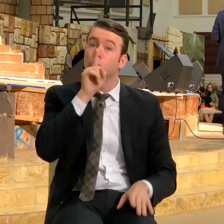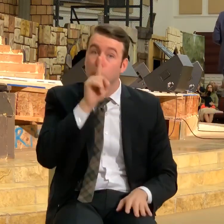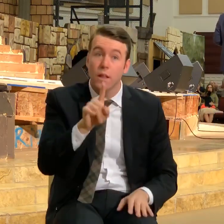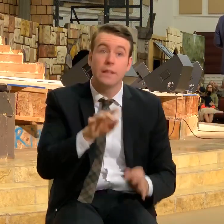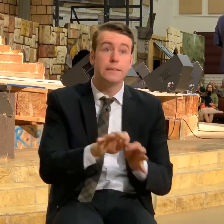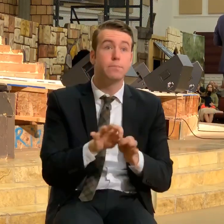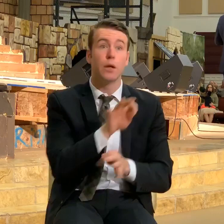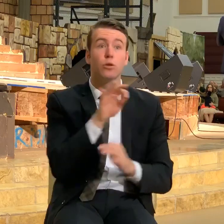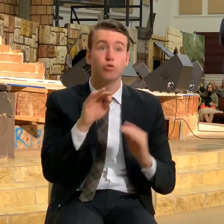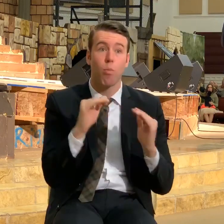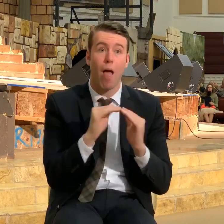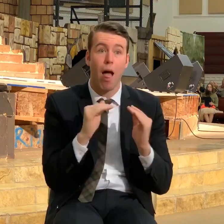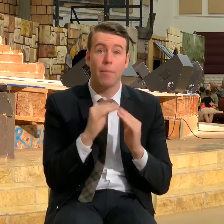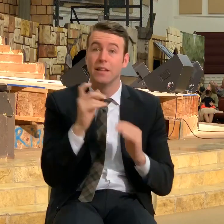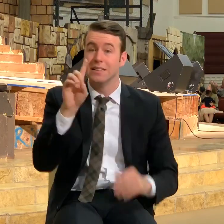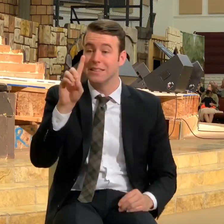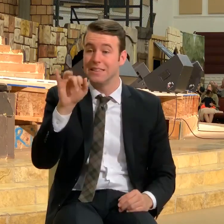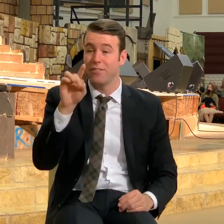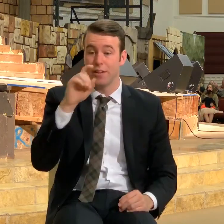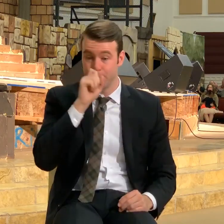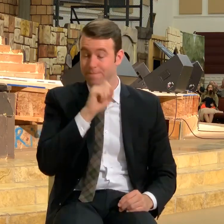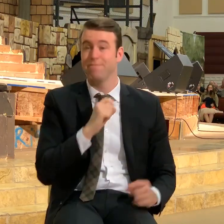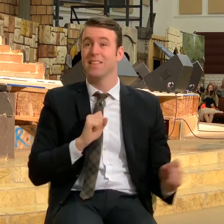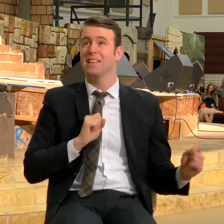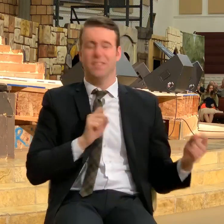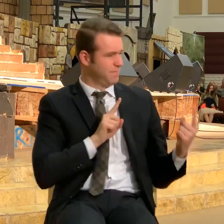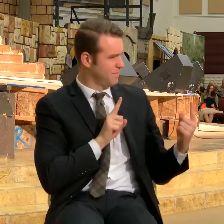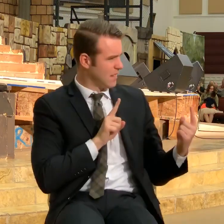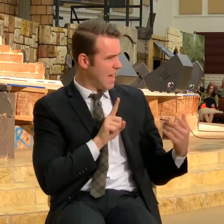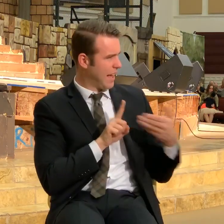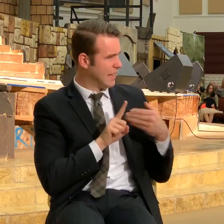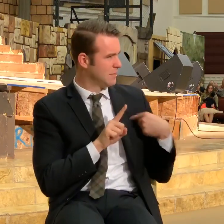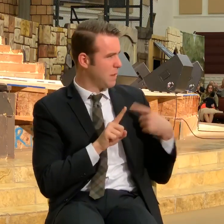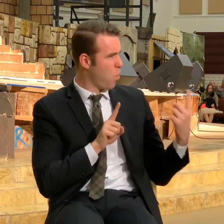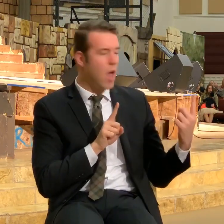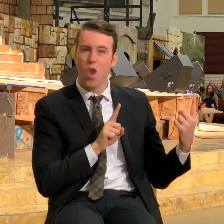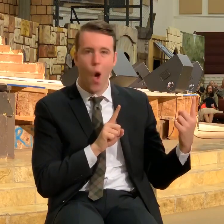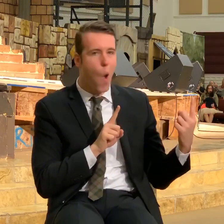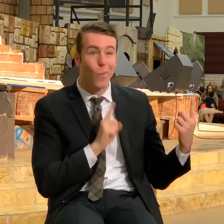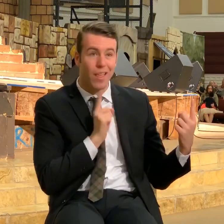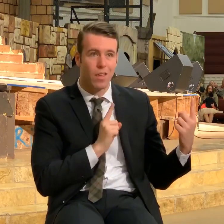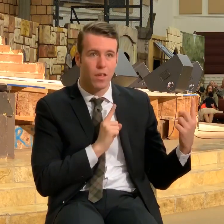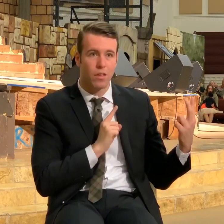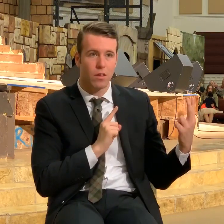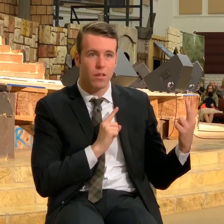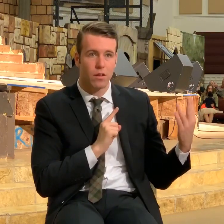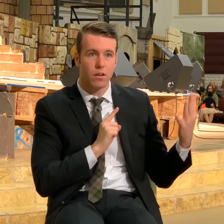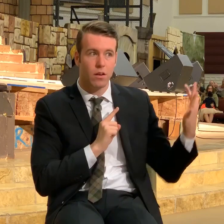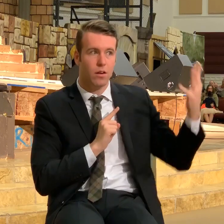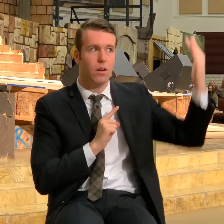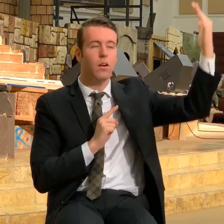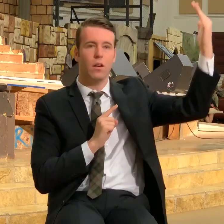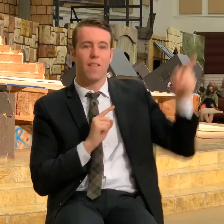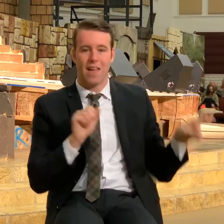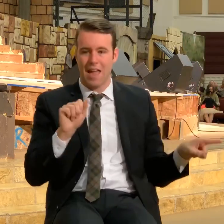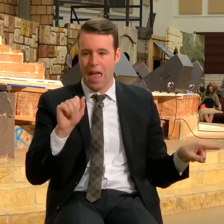spiritual realm, is that David said, I looked around at what they were doing, and he said, the